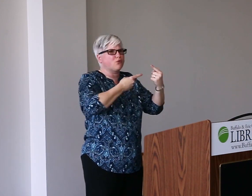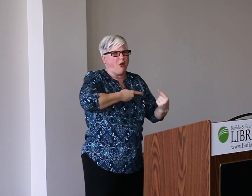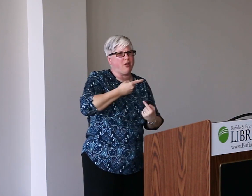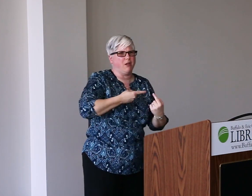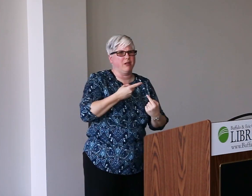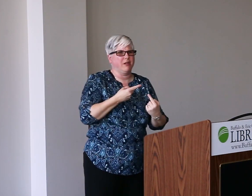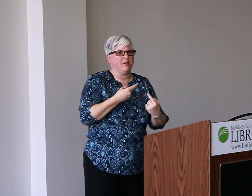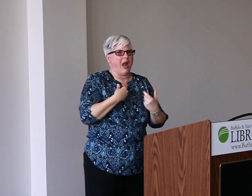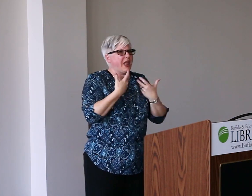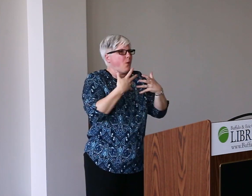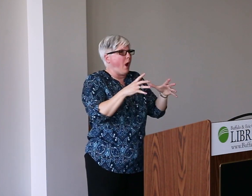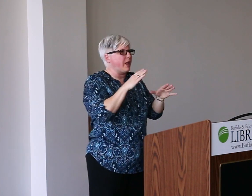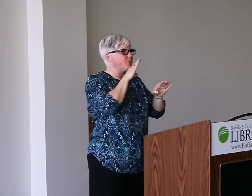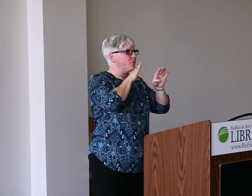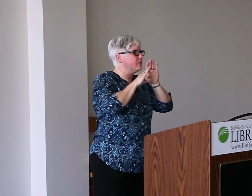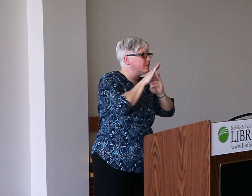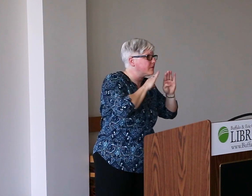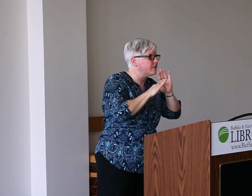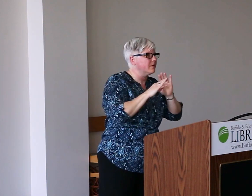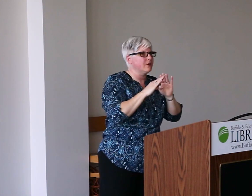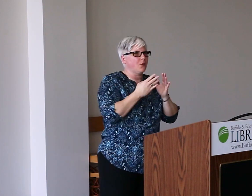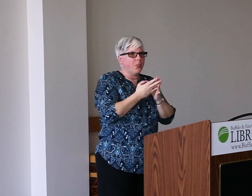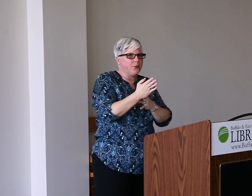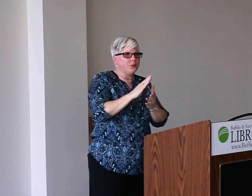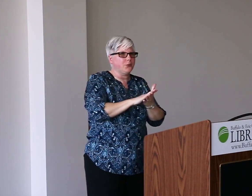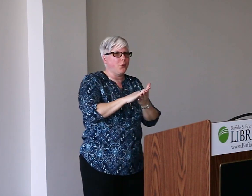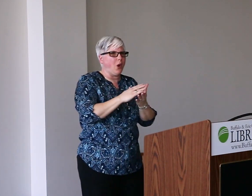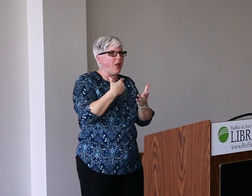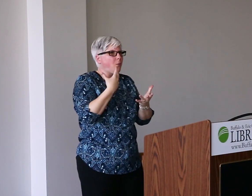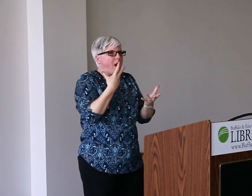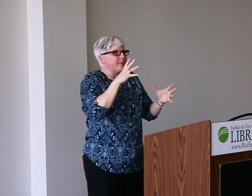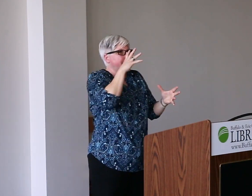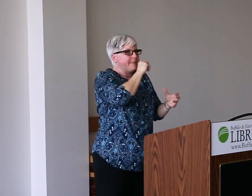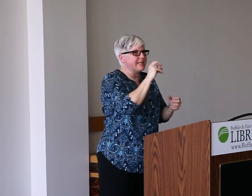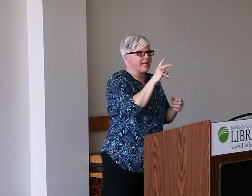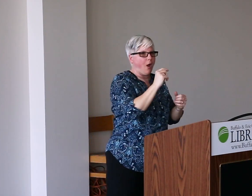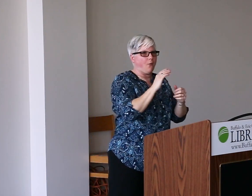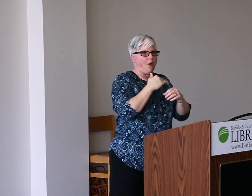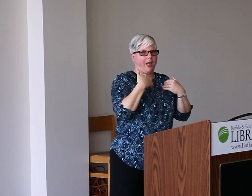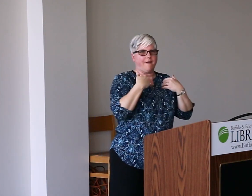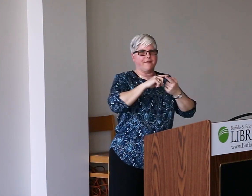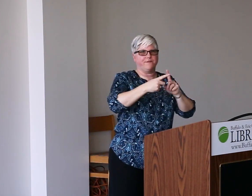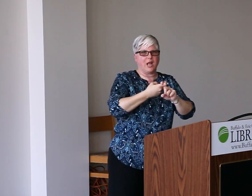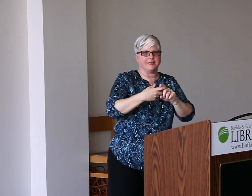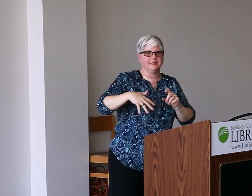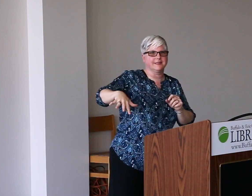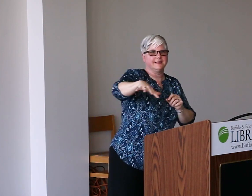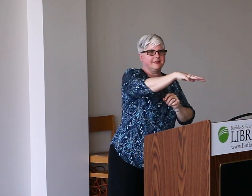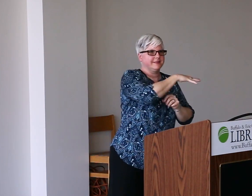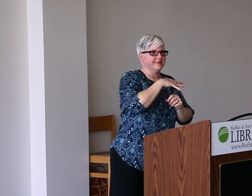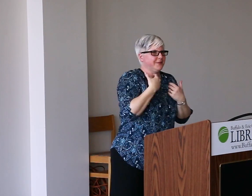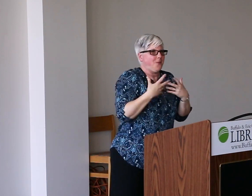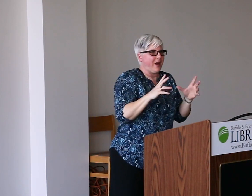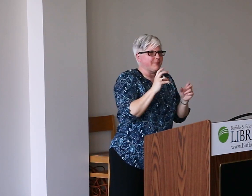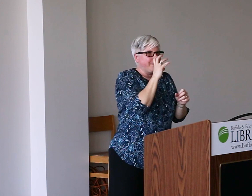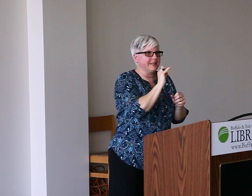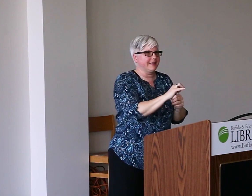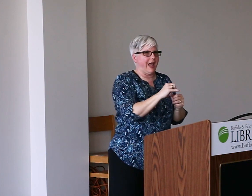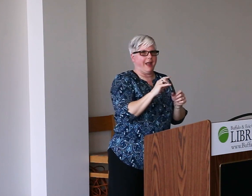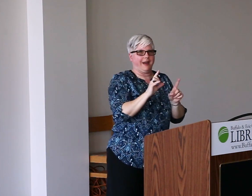I didn't want him to struggle. I didn't want him to be frustrated through school. I didn't want him to miss out on having friends.